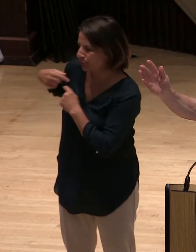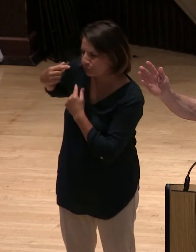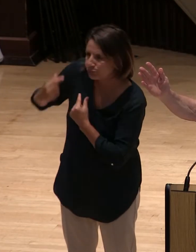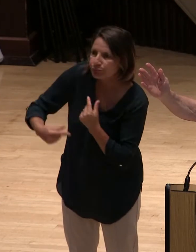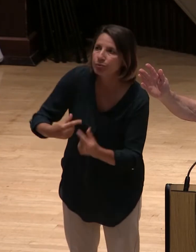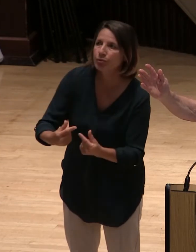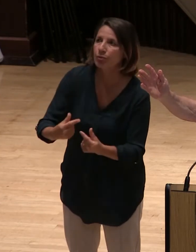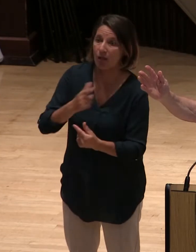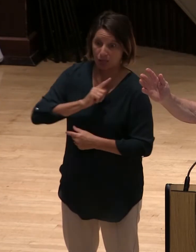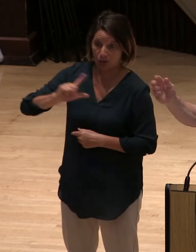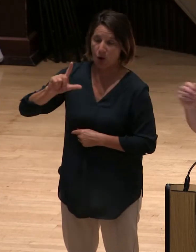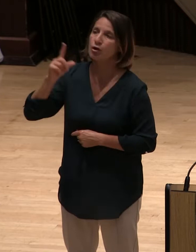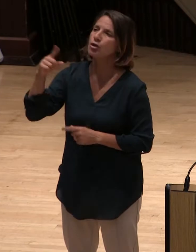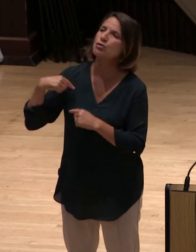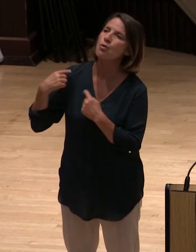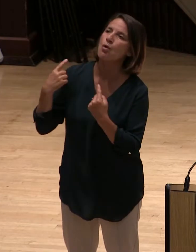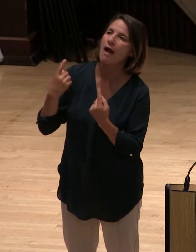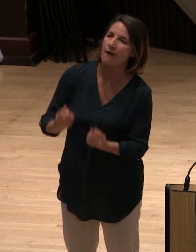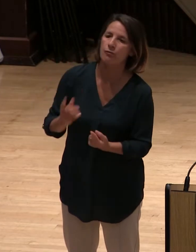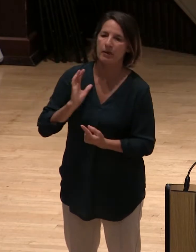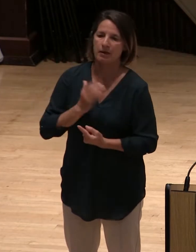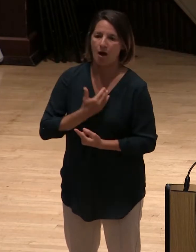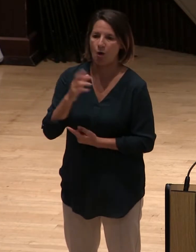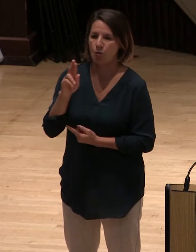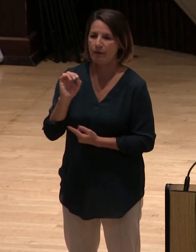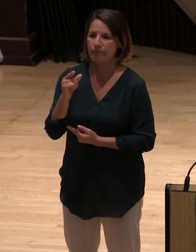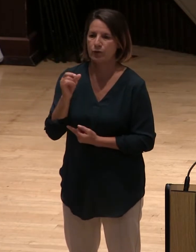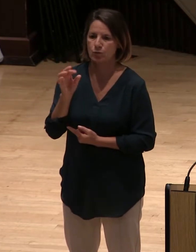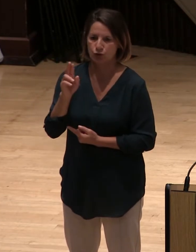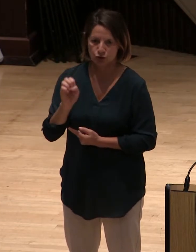you have been our refuge.